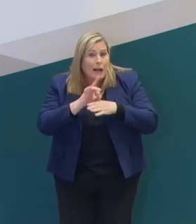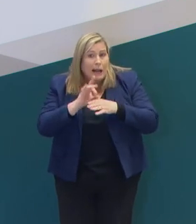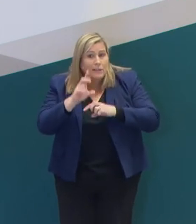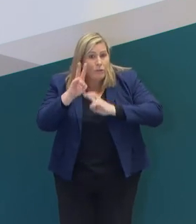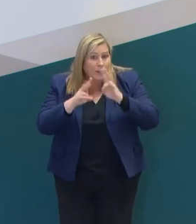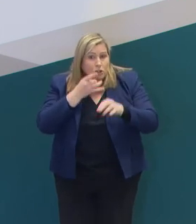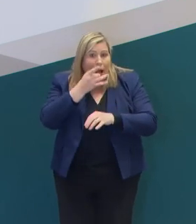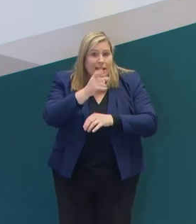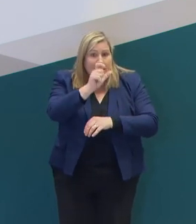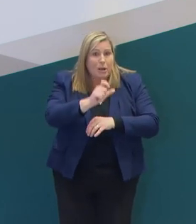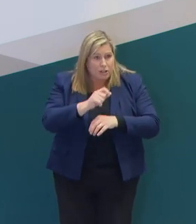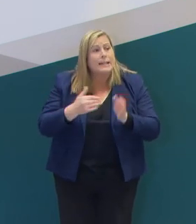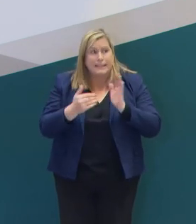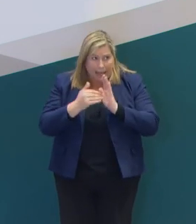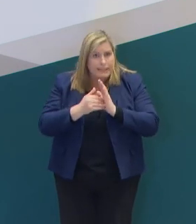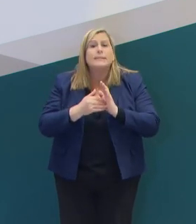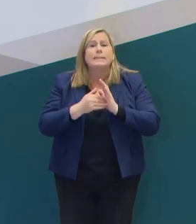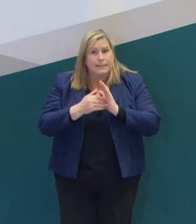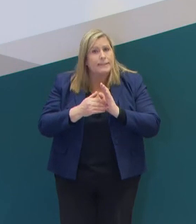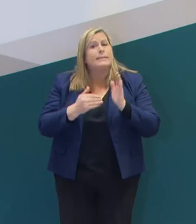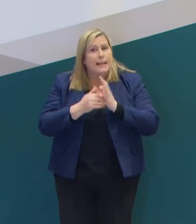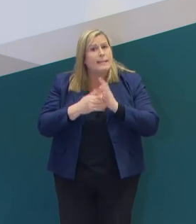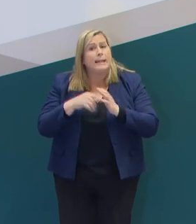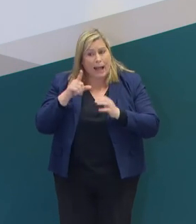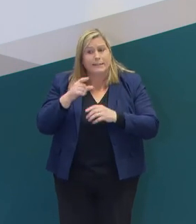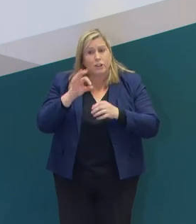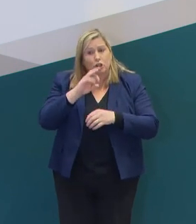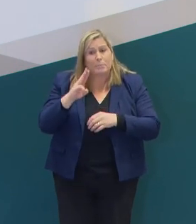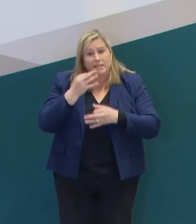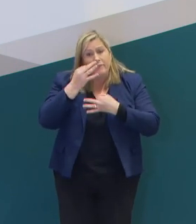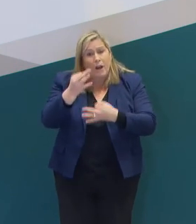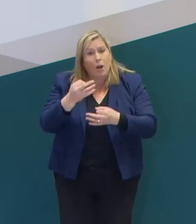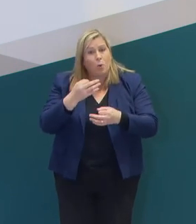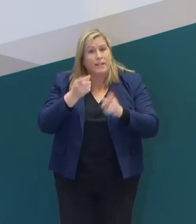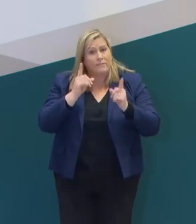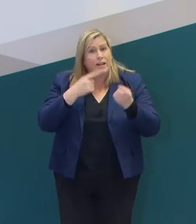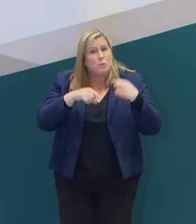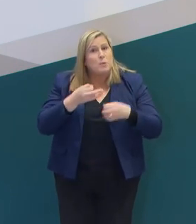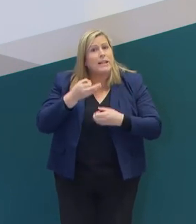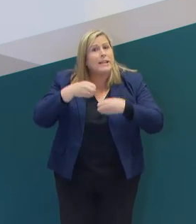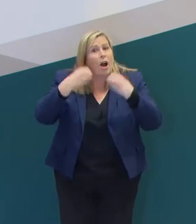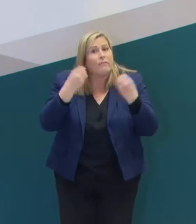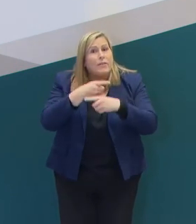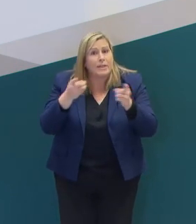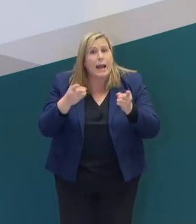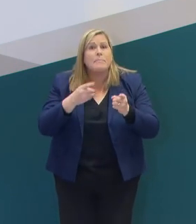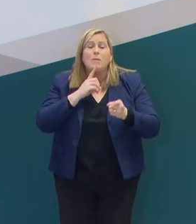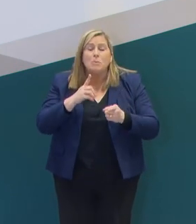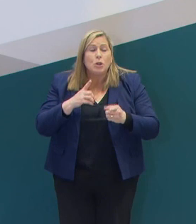do, and so they did follow the algorithms. And obviously, there's been an understandable level of